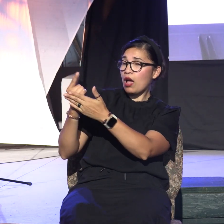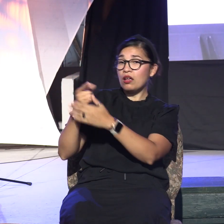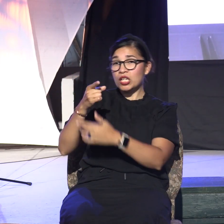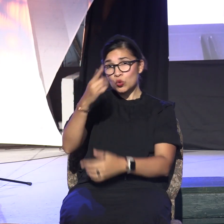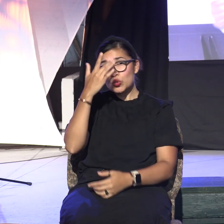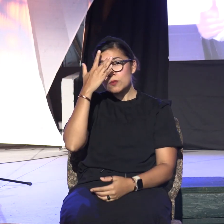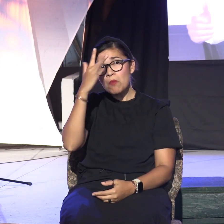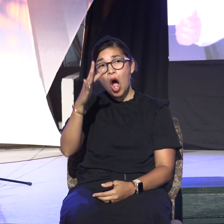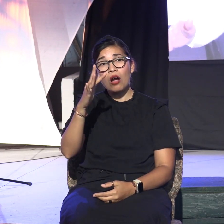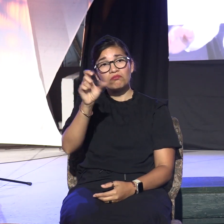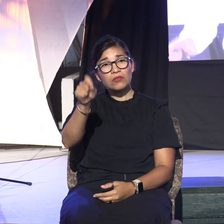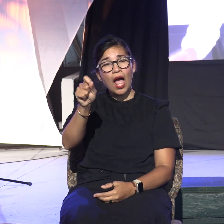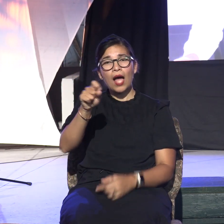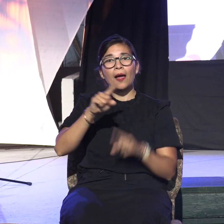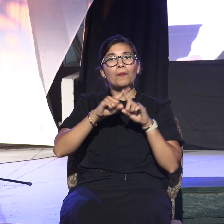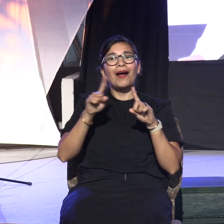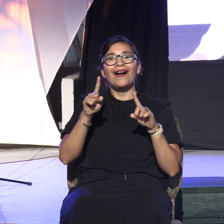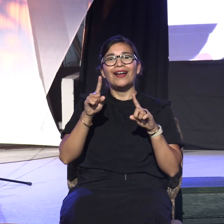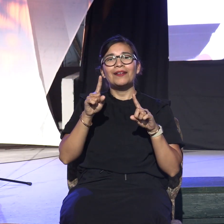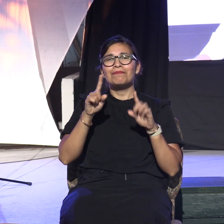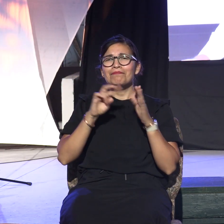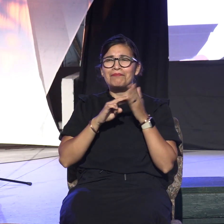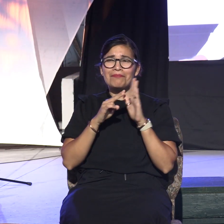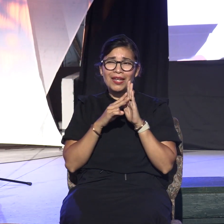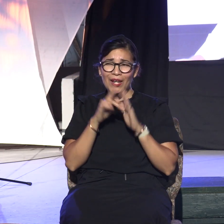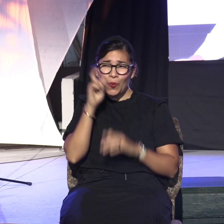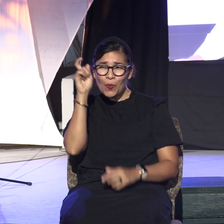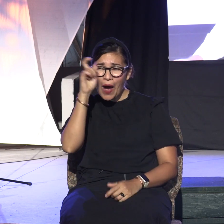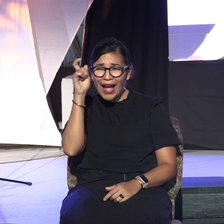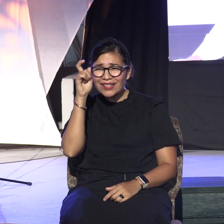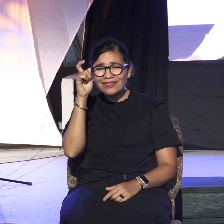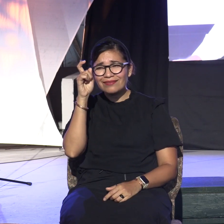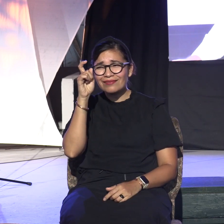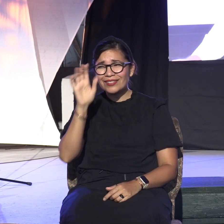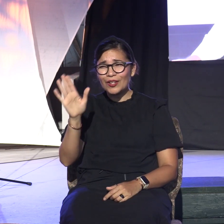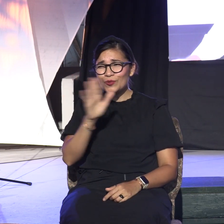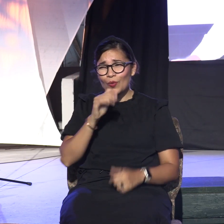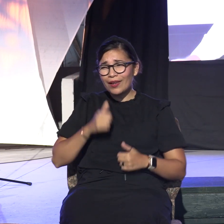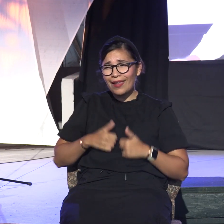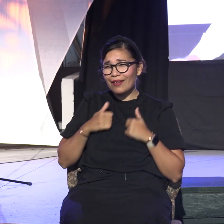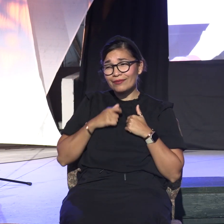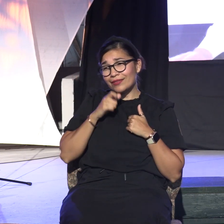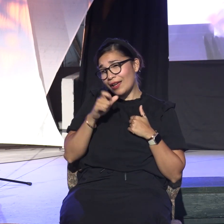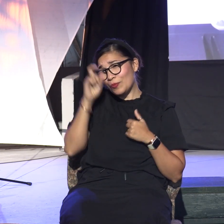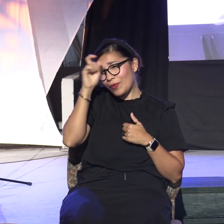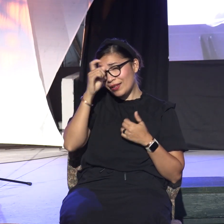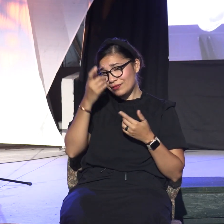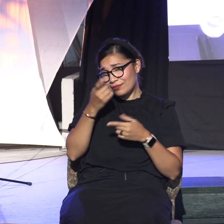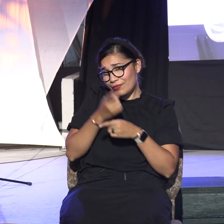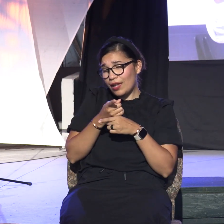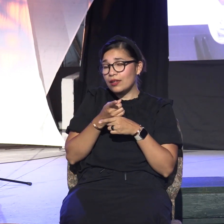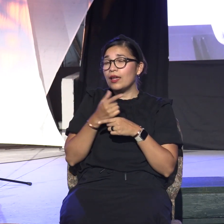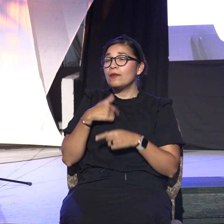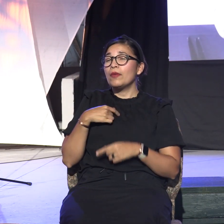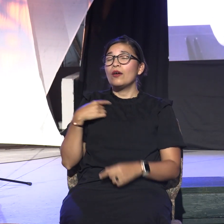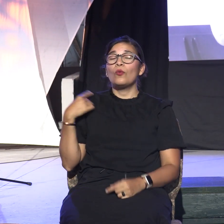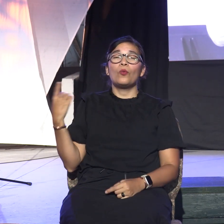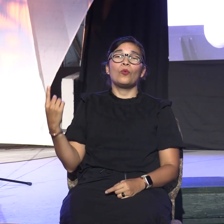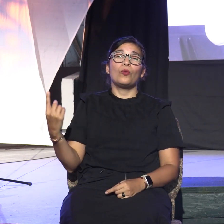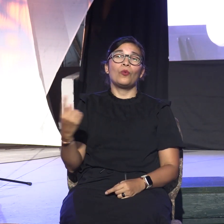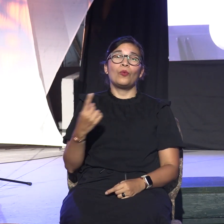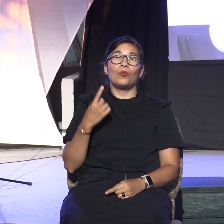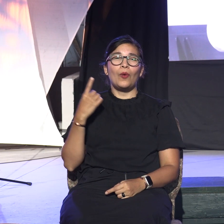have always stood in awe of smart, brainy people. I grew up in New England in the shadow of all these Ivy